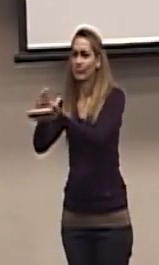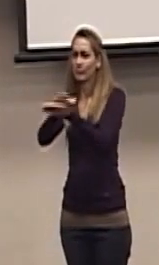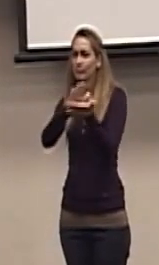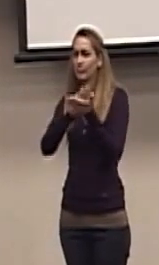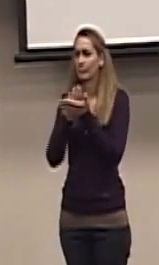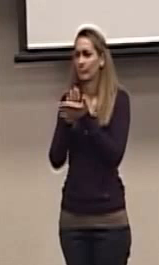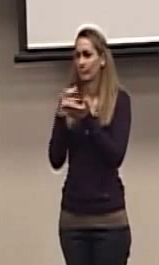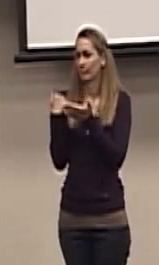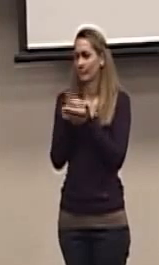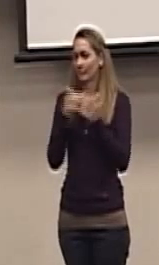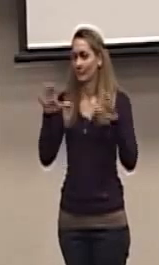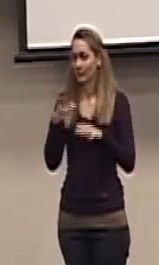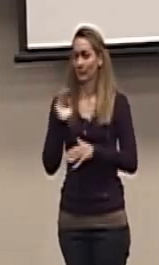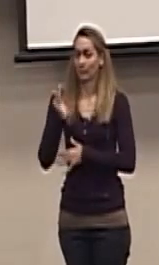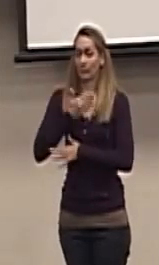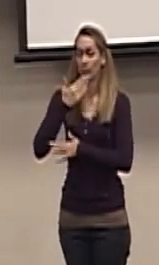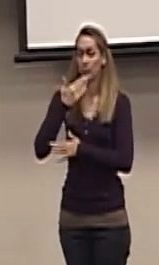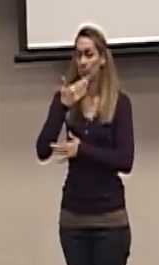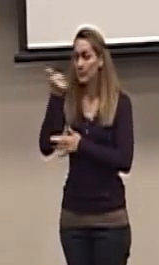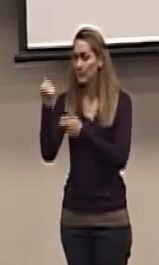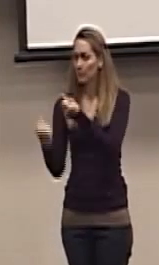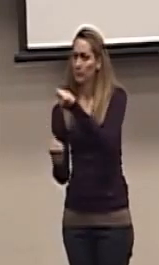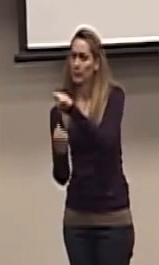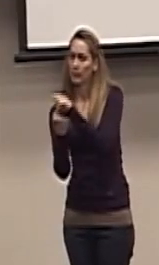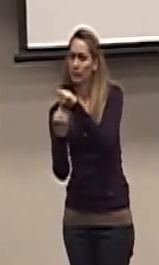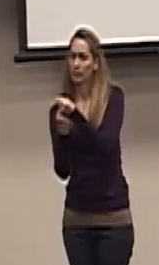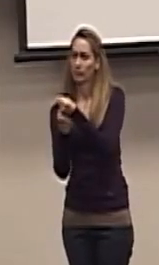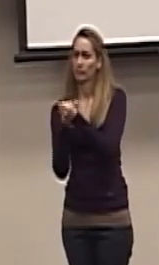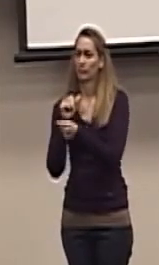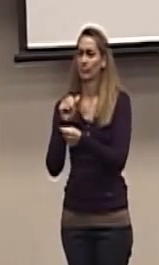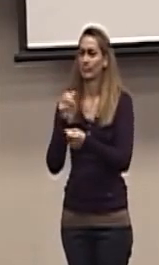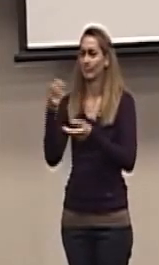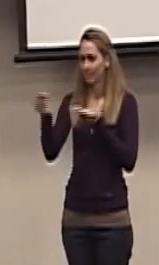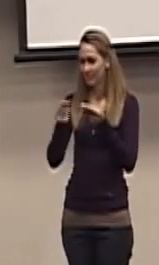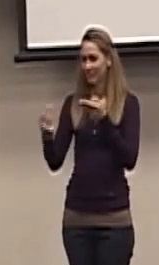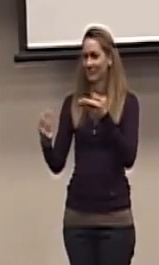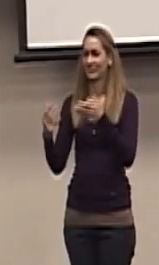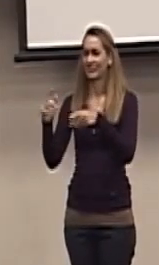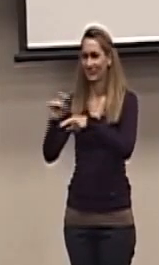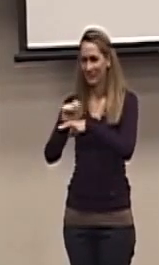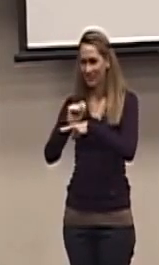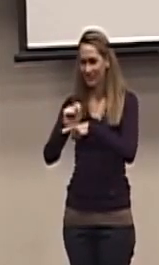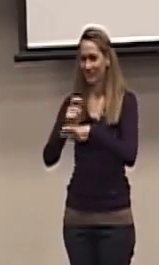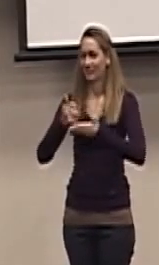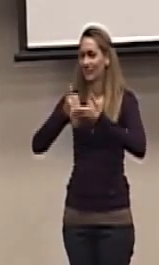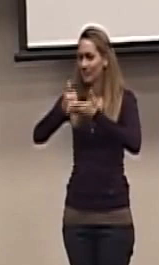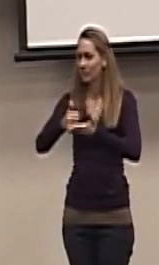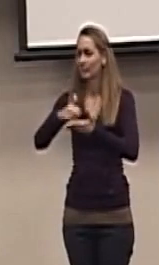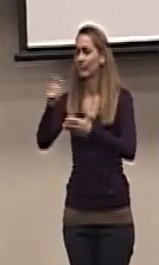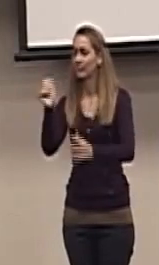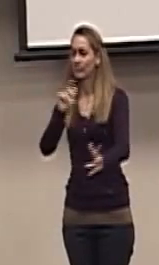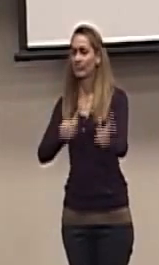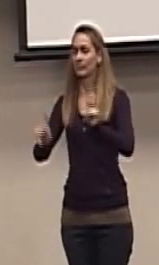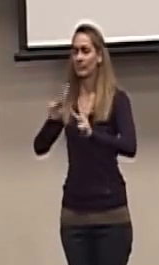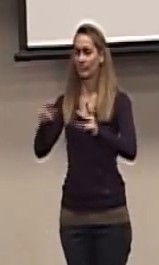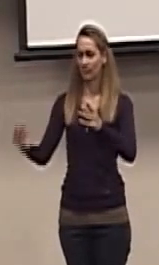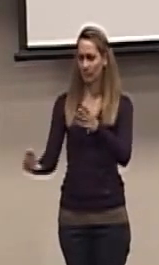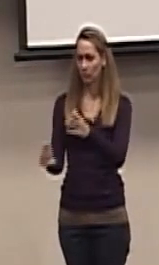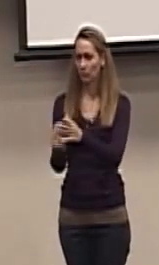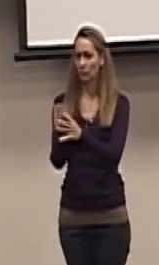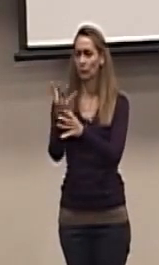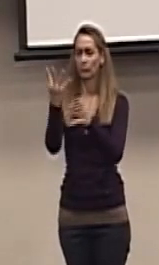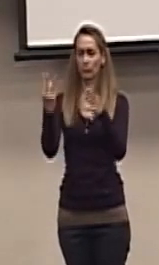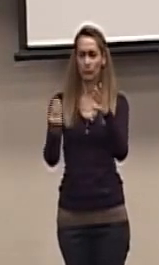our very best in order to support ministry training and to help other people to grow in